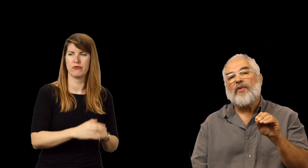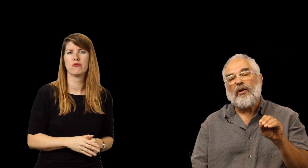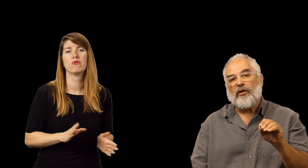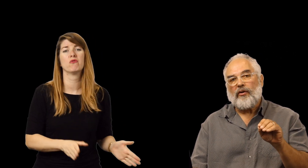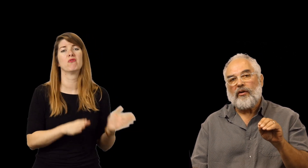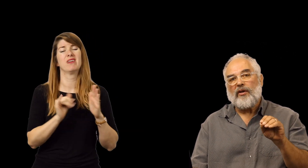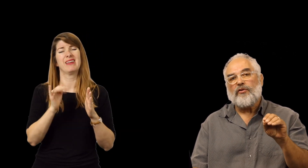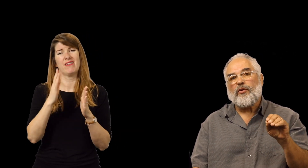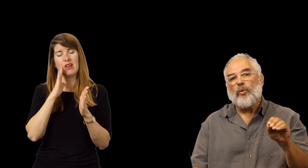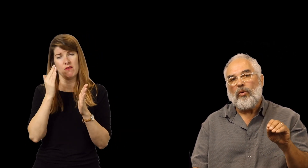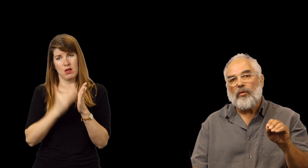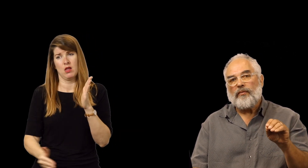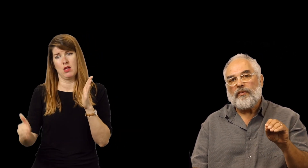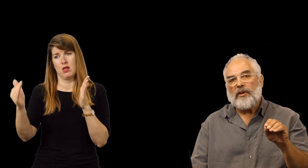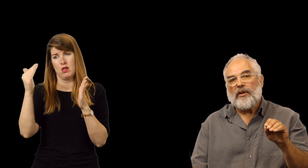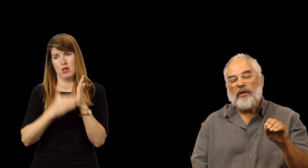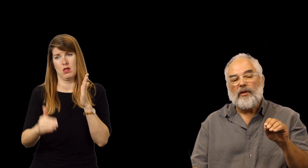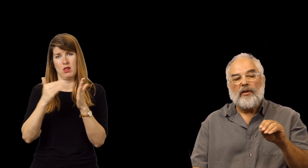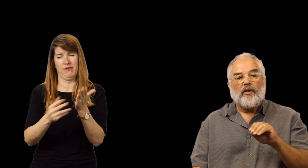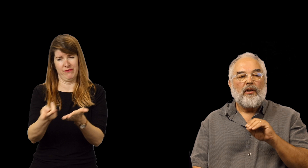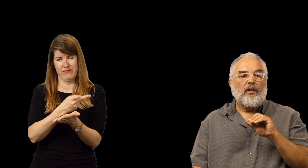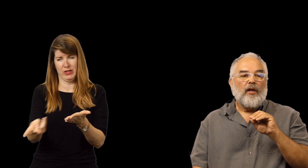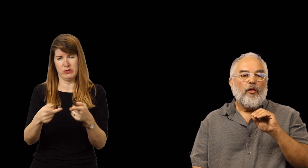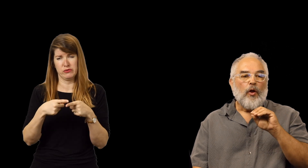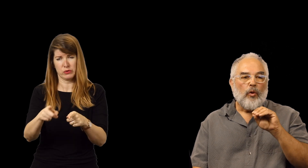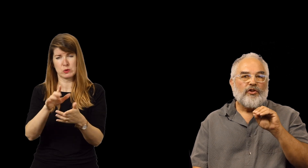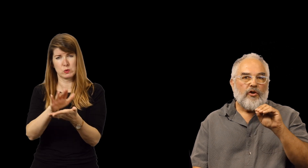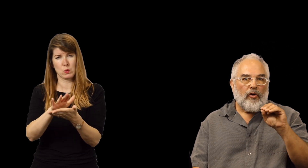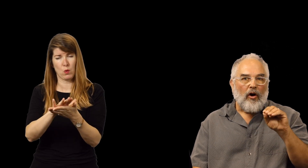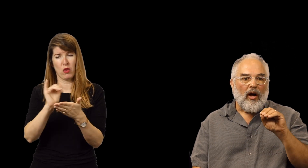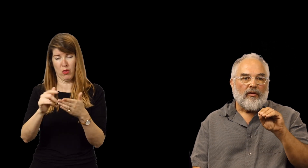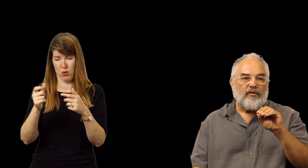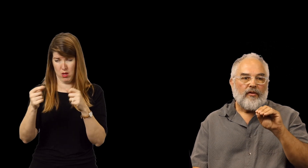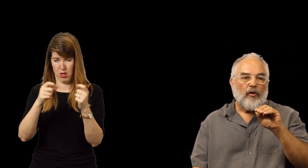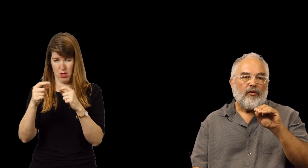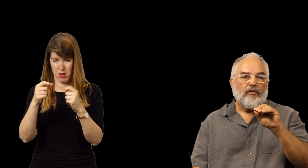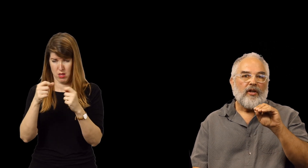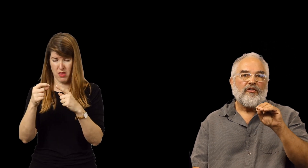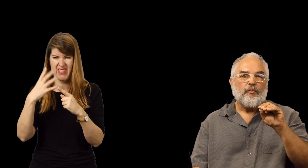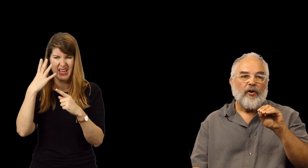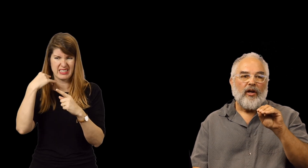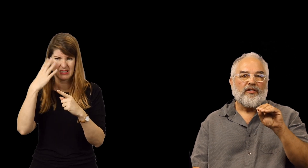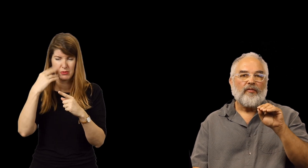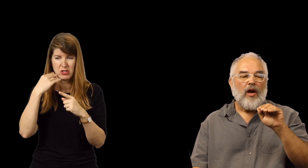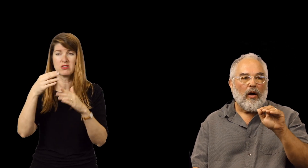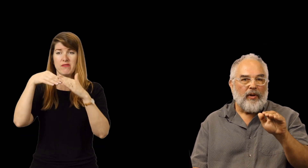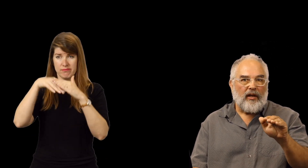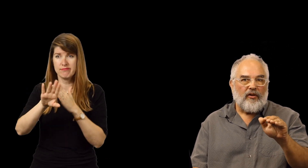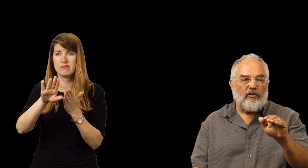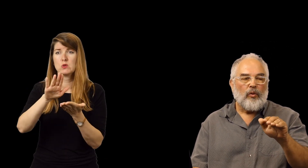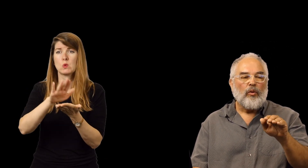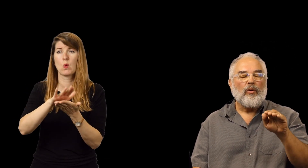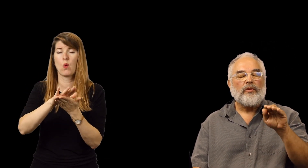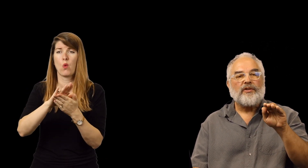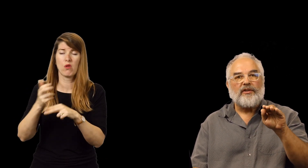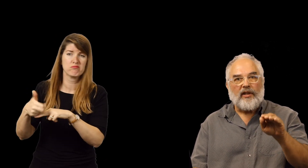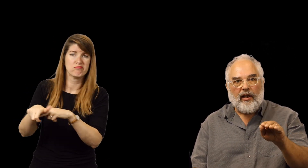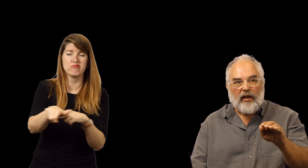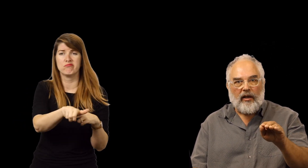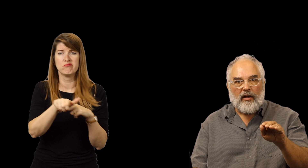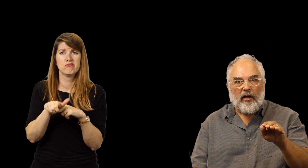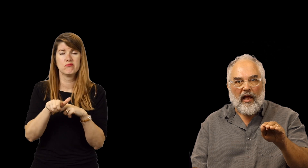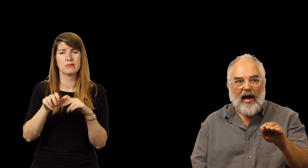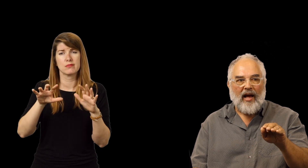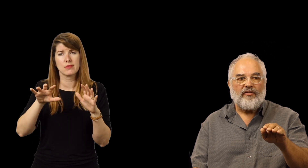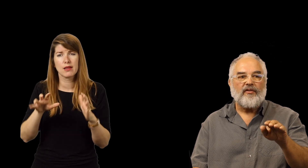experience of failure in school, those neurons, the experience of coming into school,